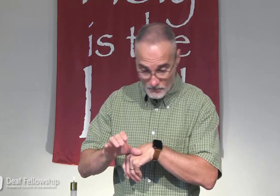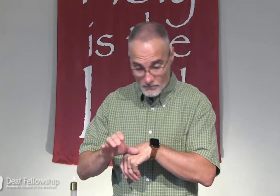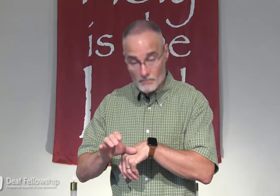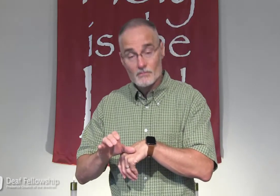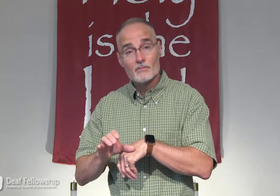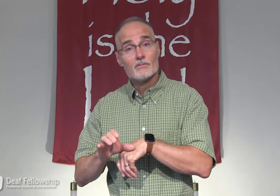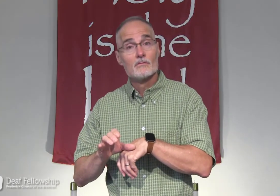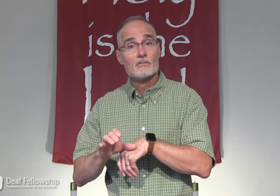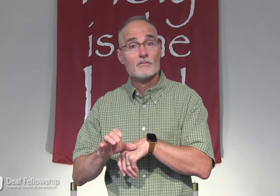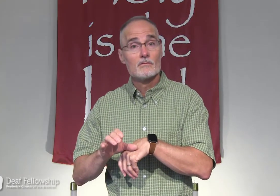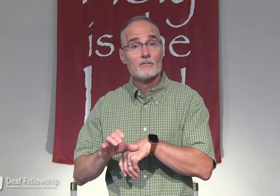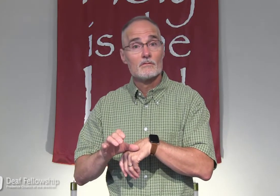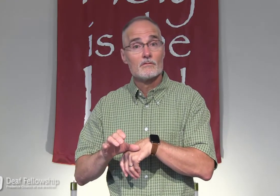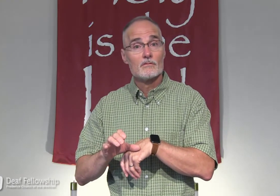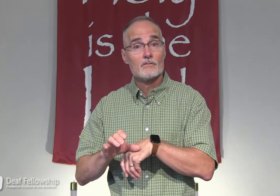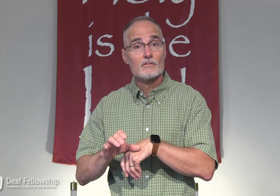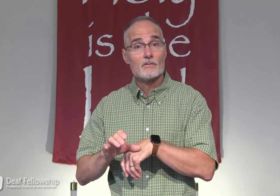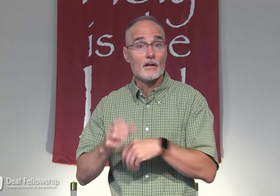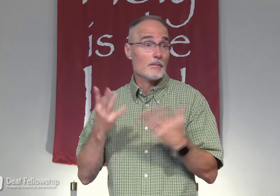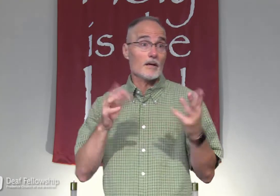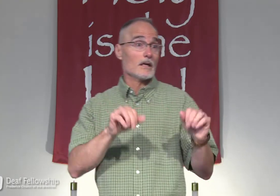They may leave the church.